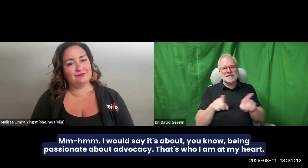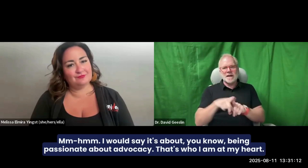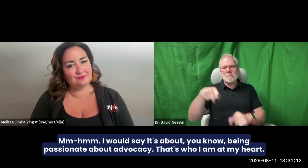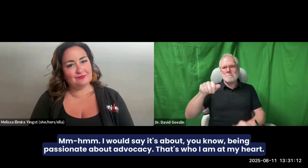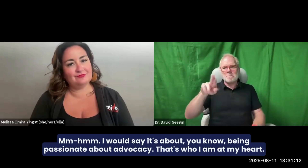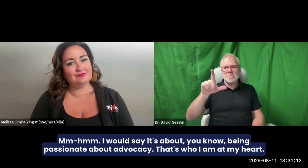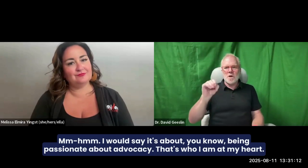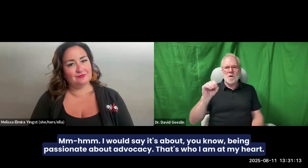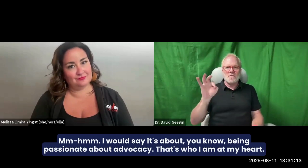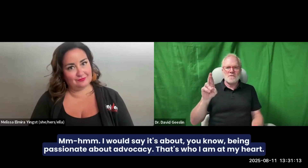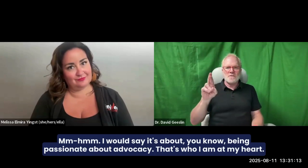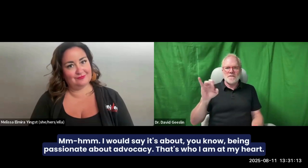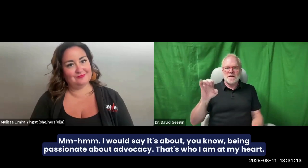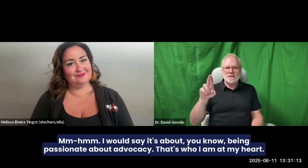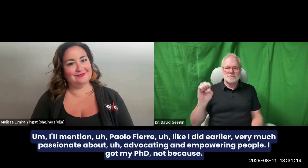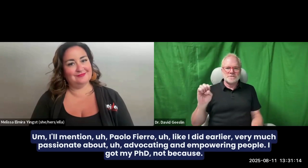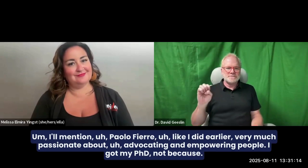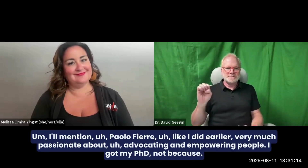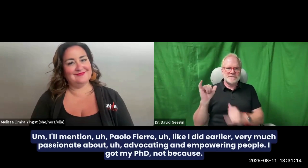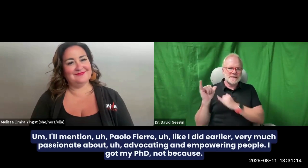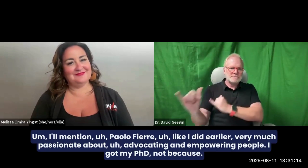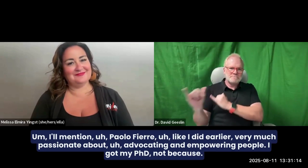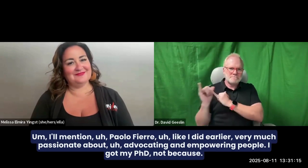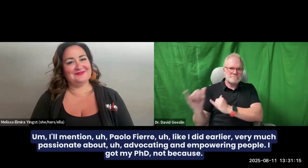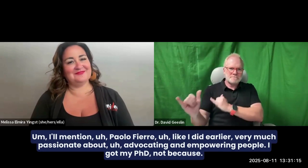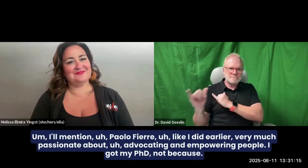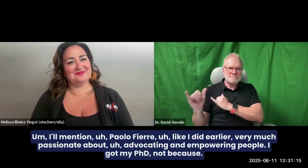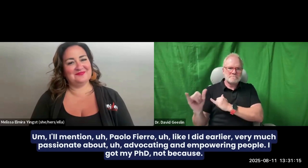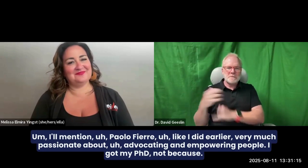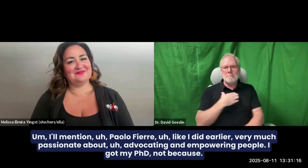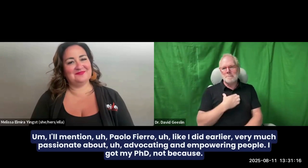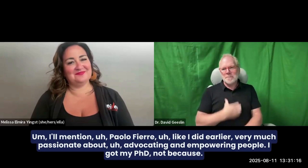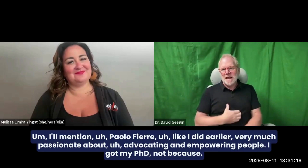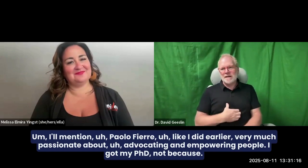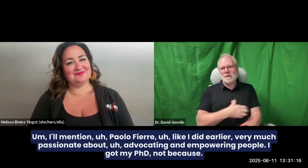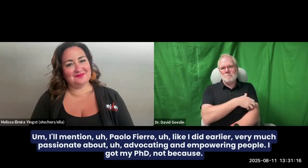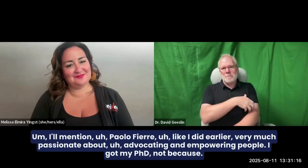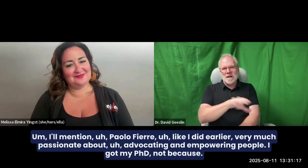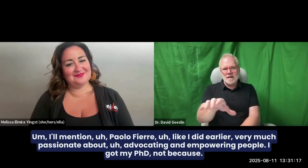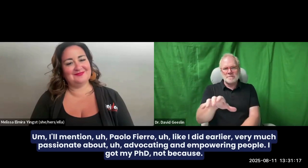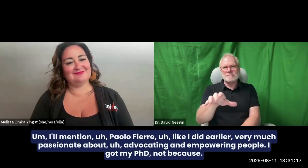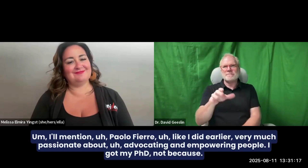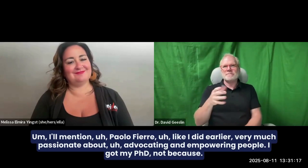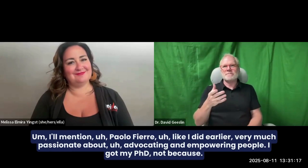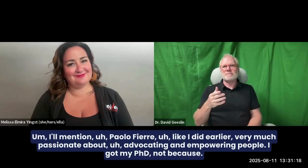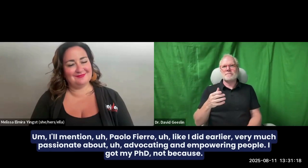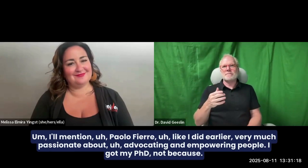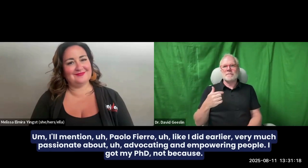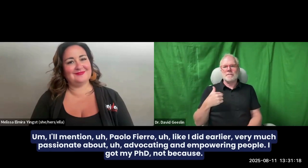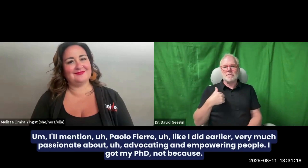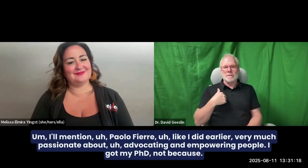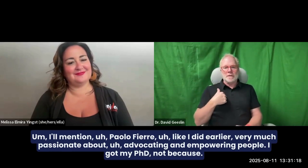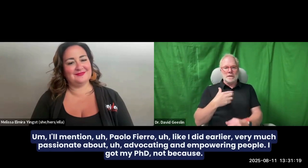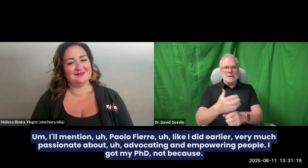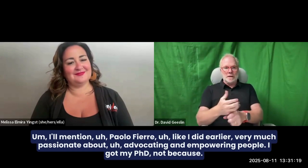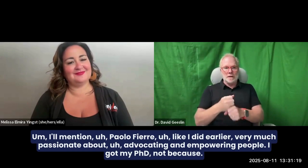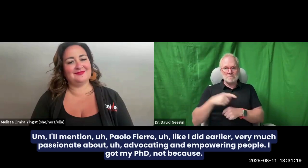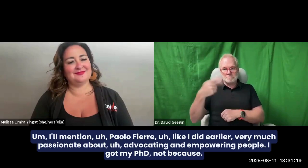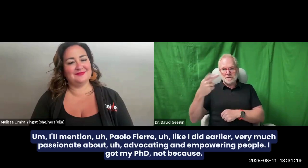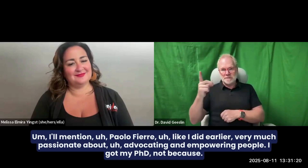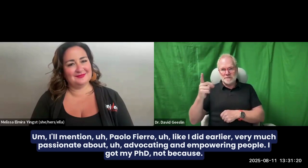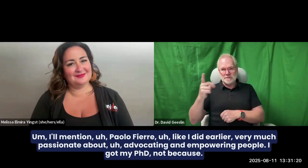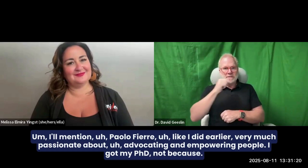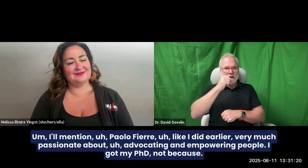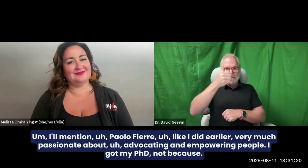advocacy. That's who I am at my heart. I'll mention Paulo Fier, like I did earlier. Very much passionate